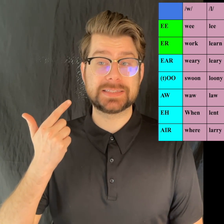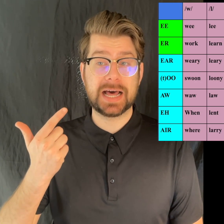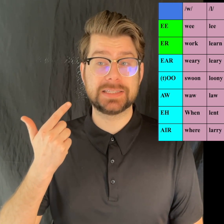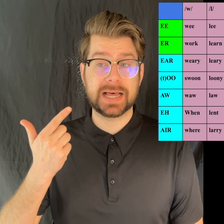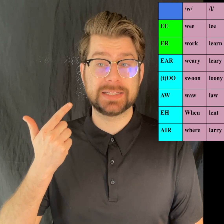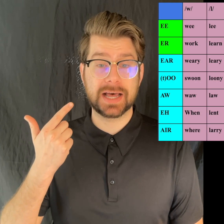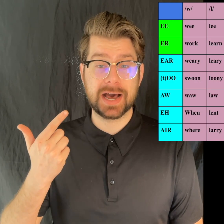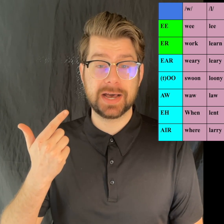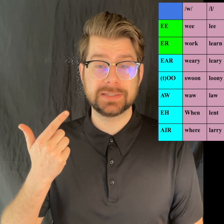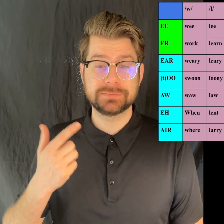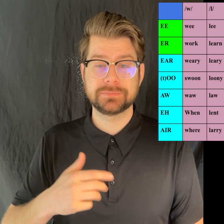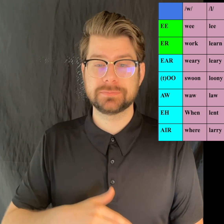la la la,